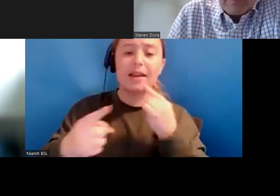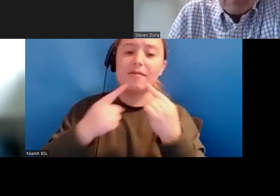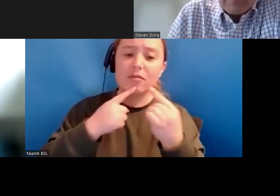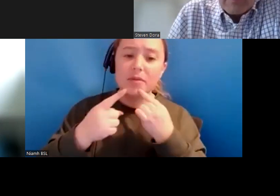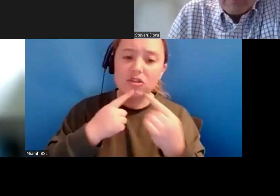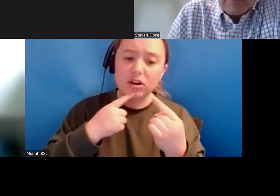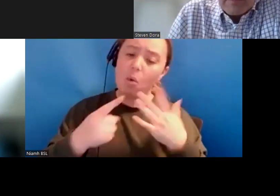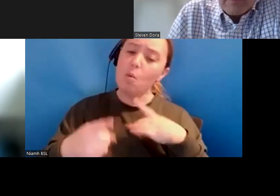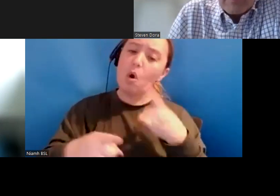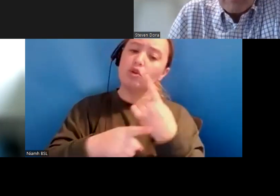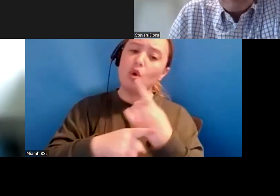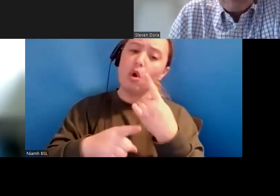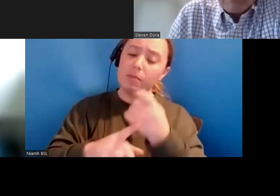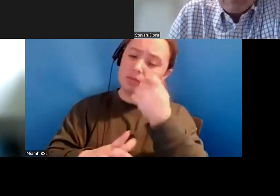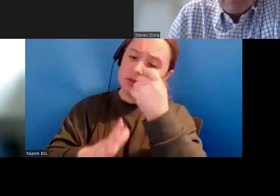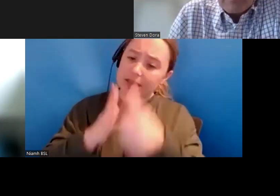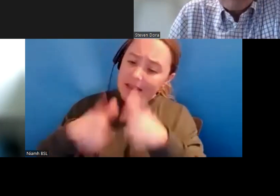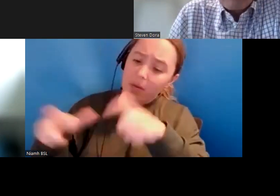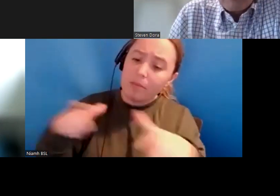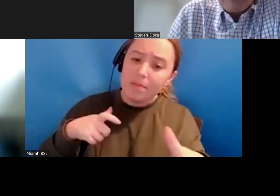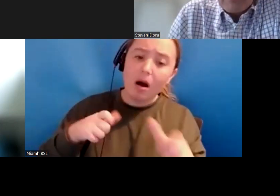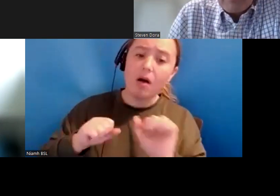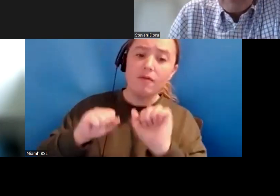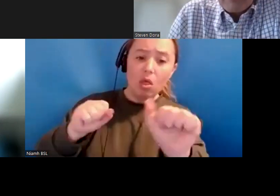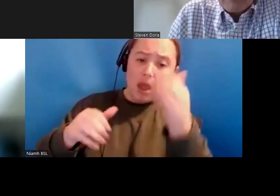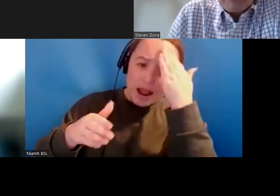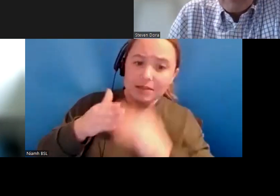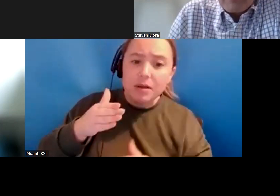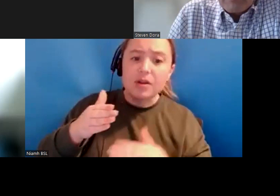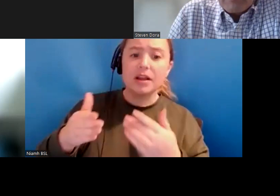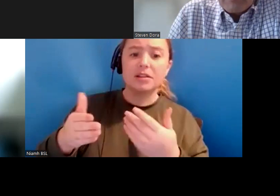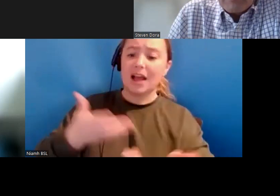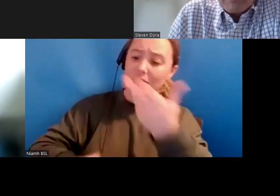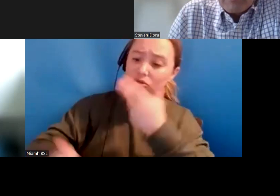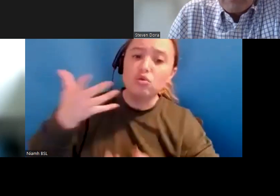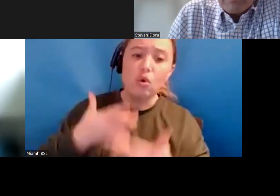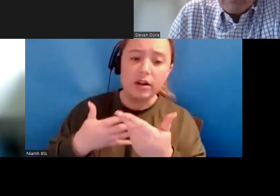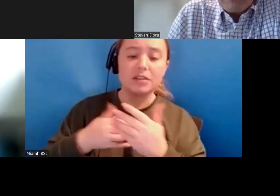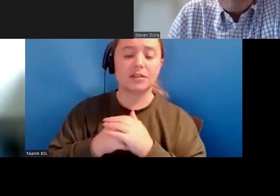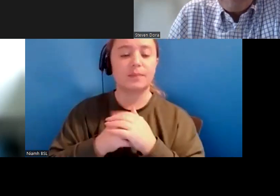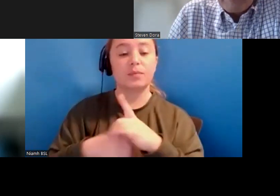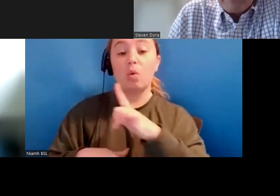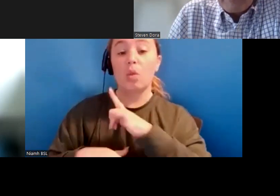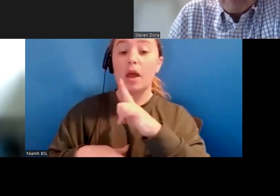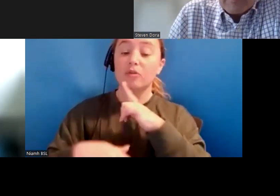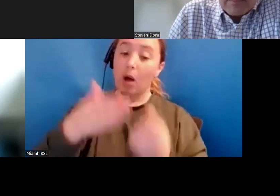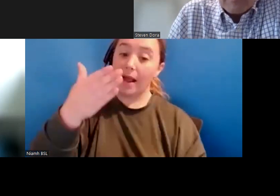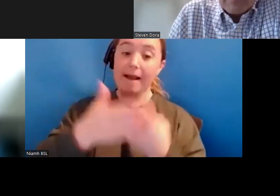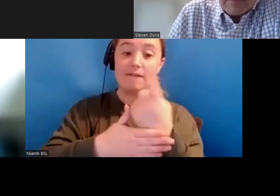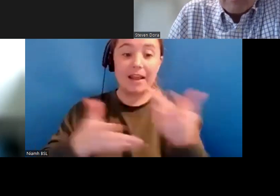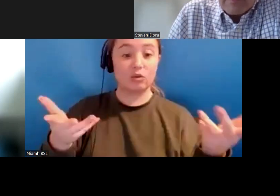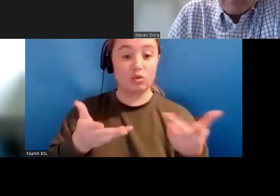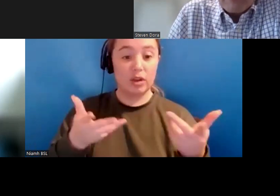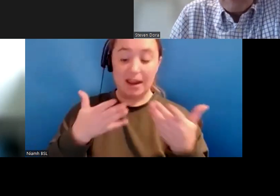lived experience, testimonies, and data. So this leads to devising this event today, which is all about opening up this discussion and